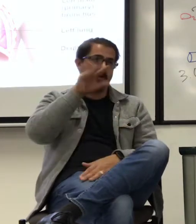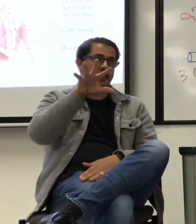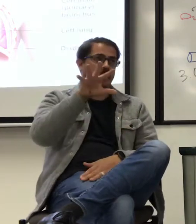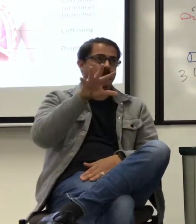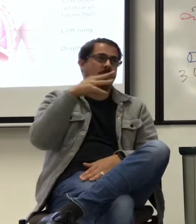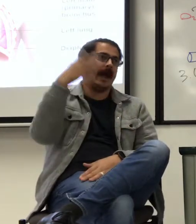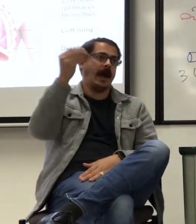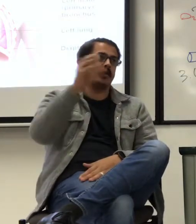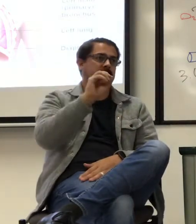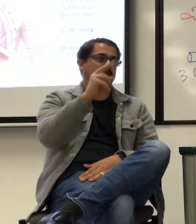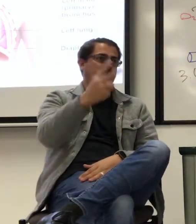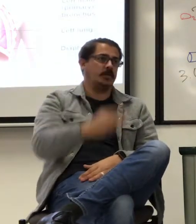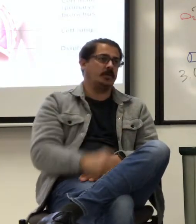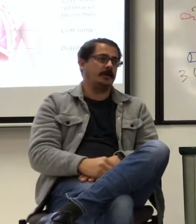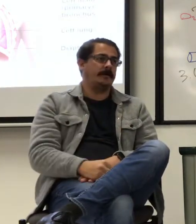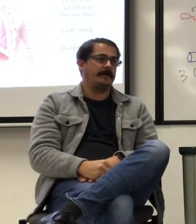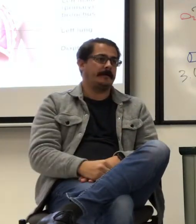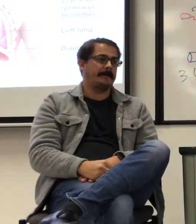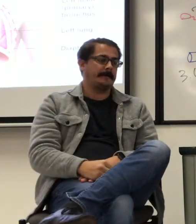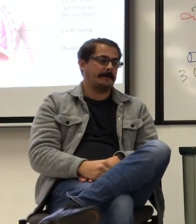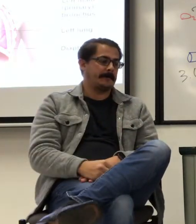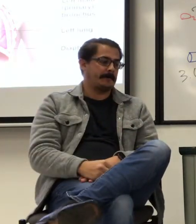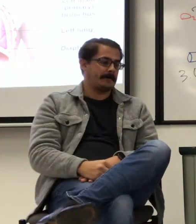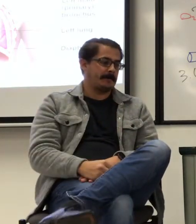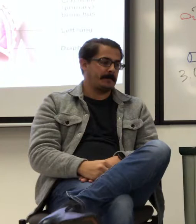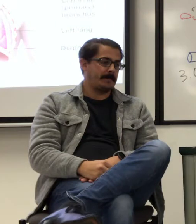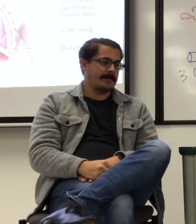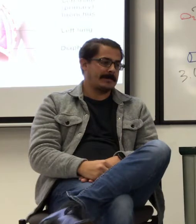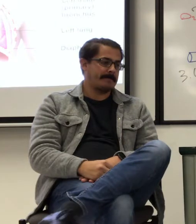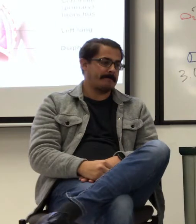Squeeze it in here. External